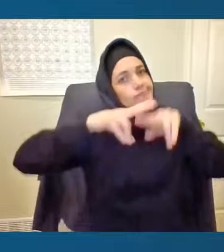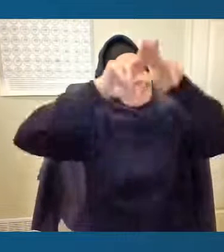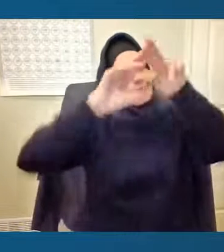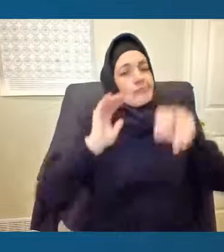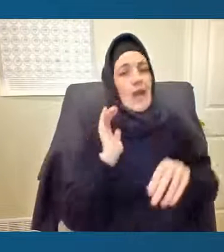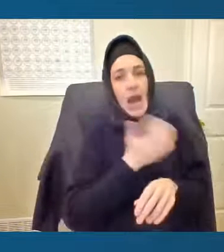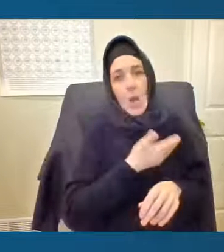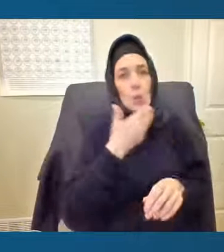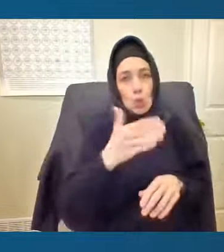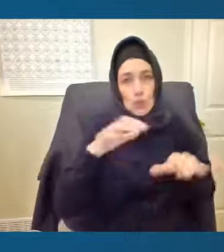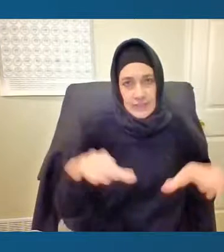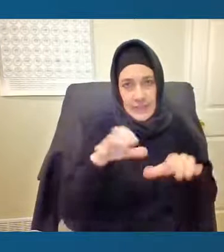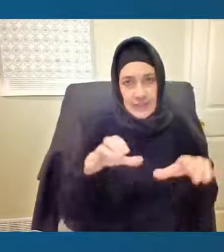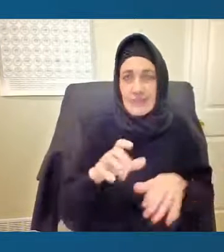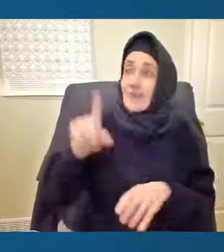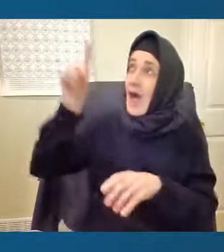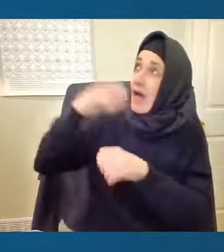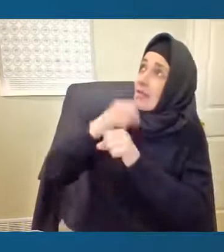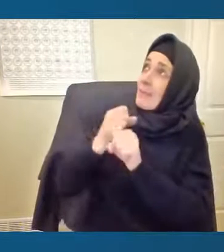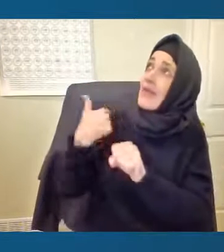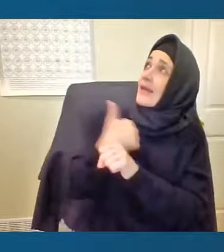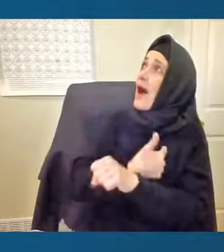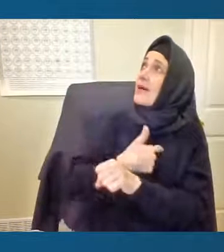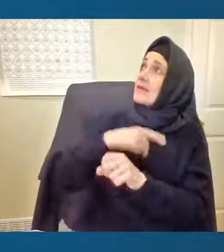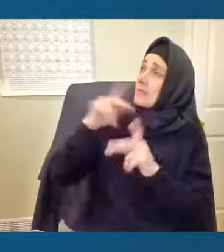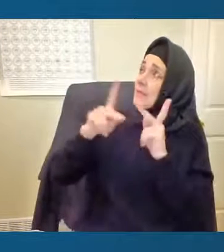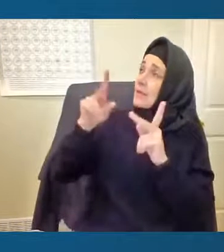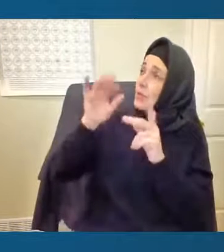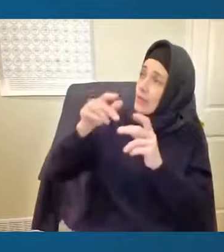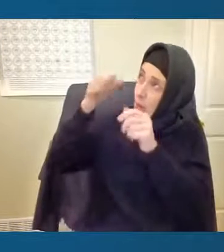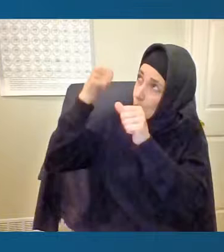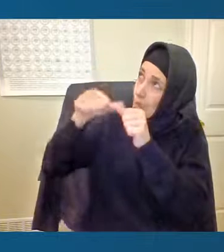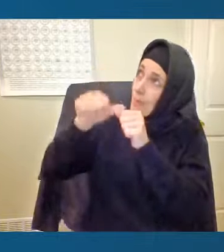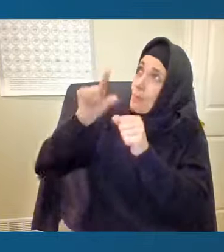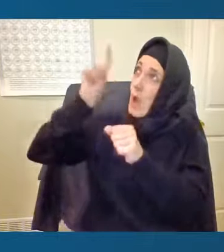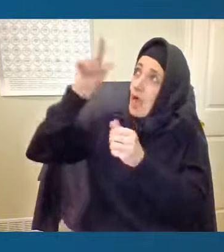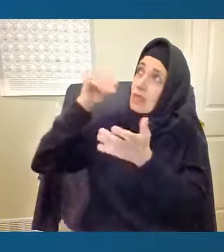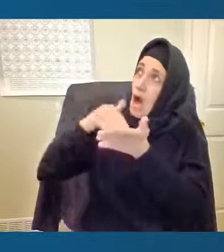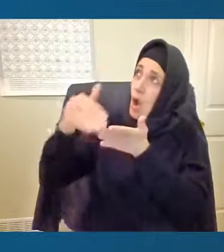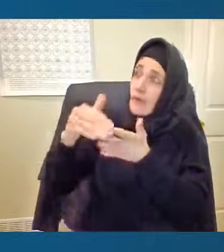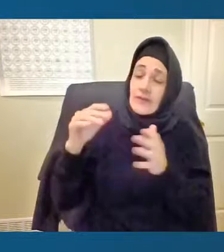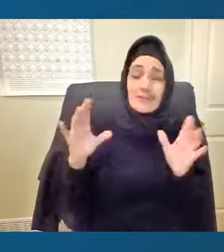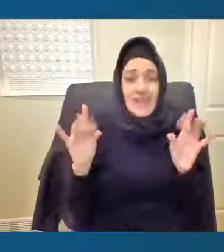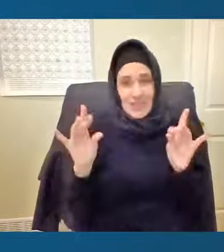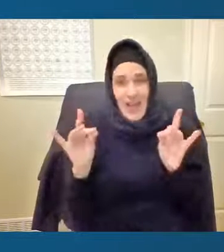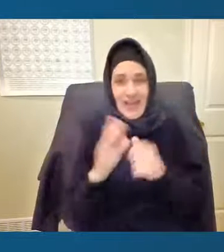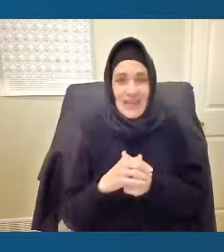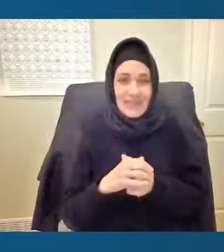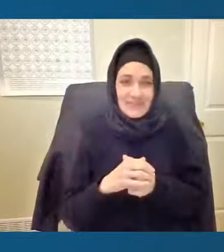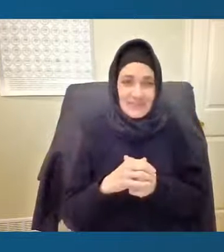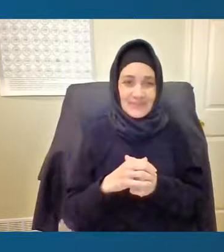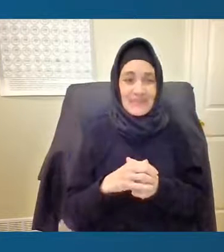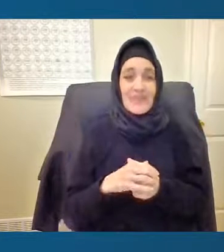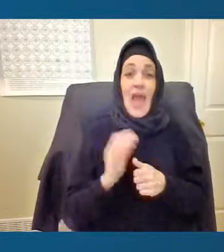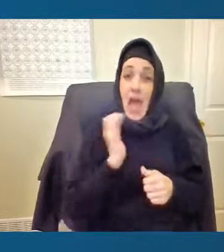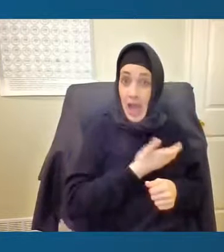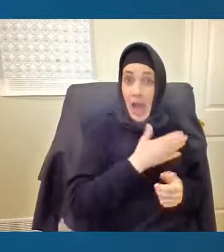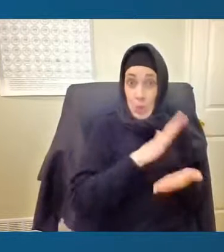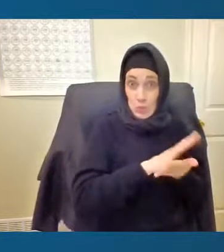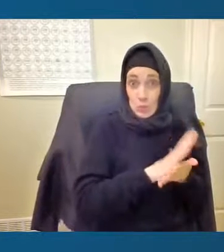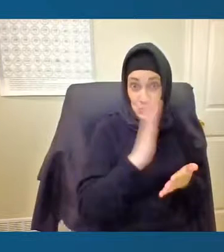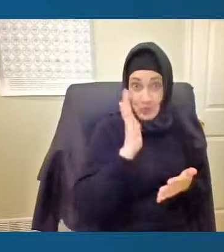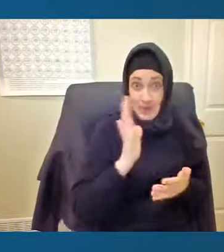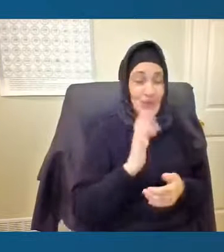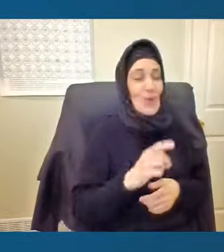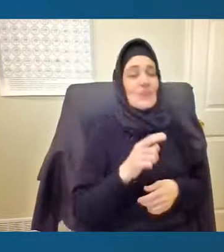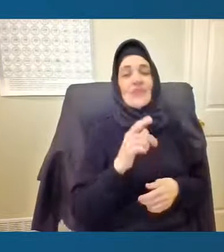us of people who remember Allah often, inshallah. Man, we used to have a cook at our school. Every meal,